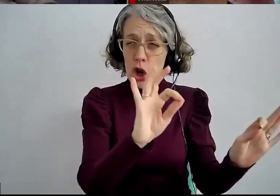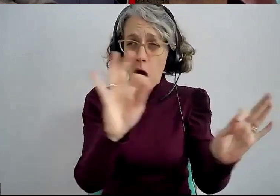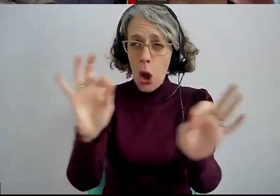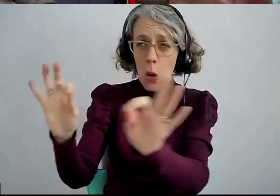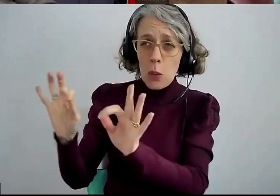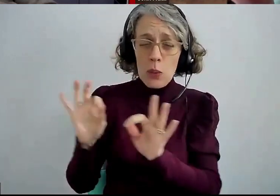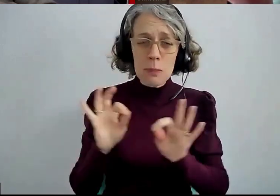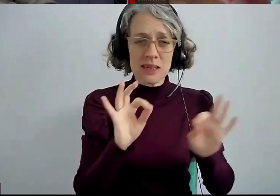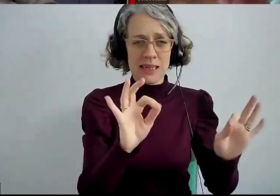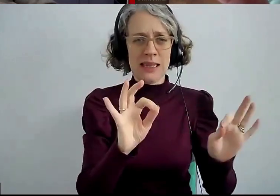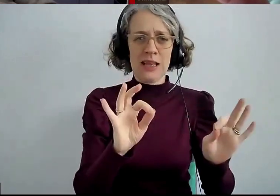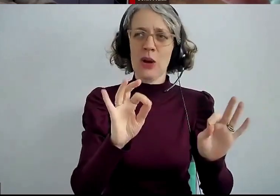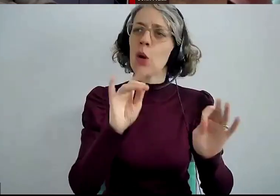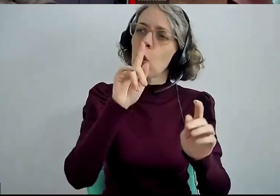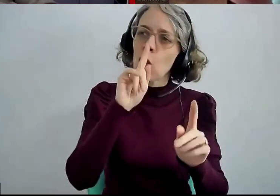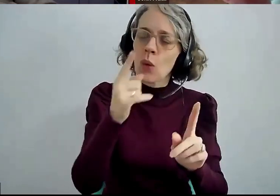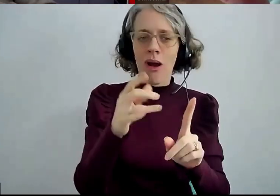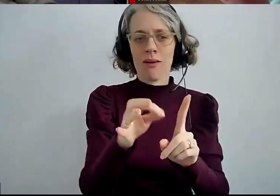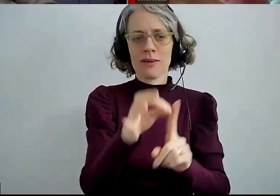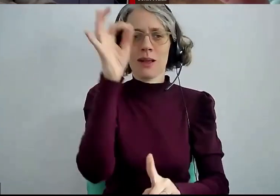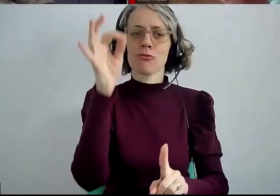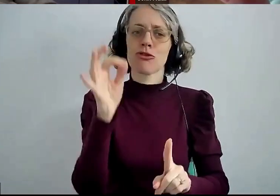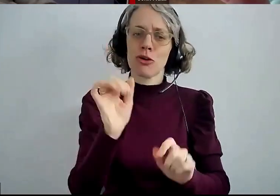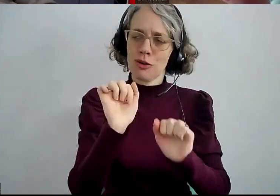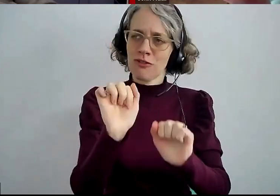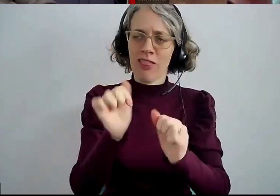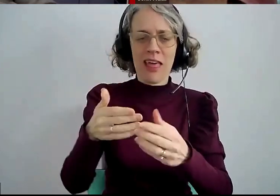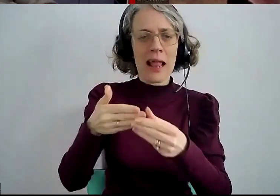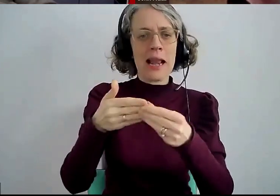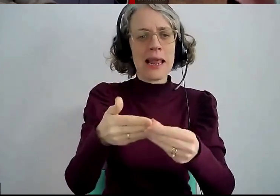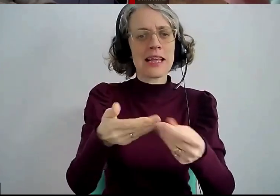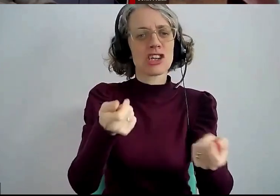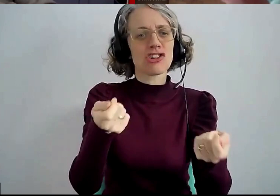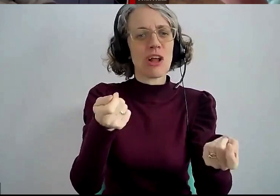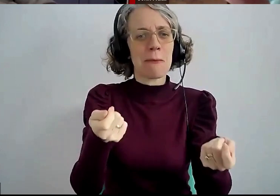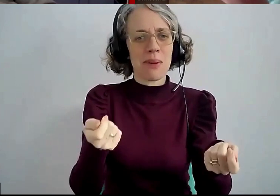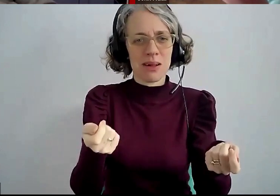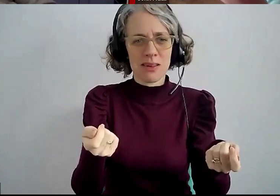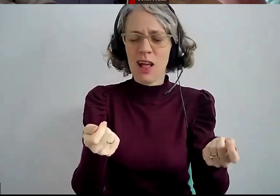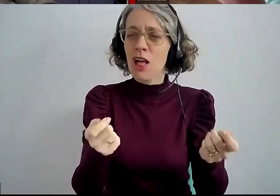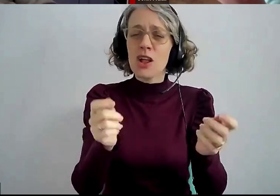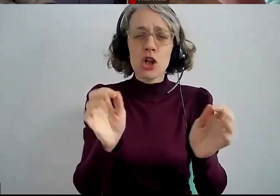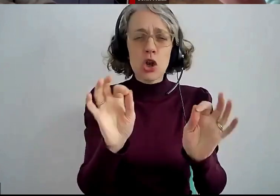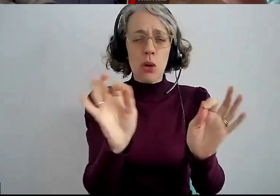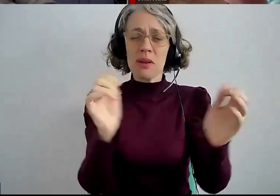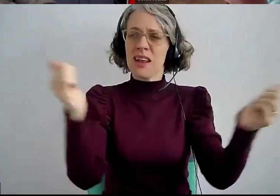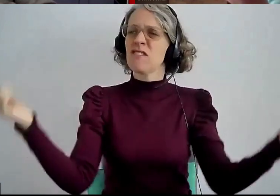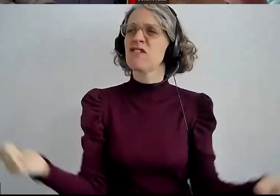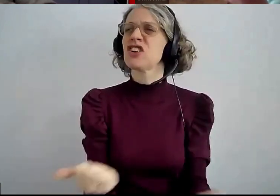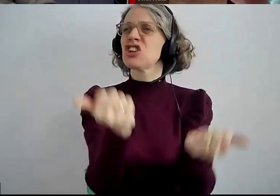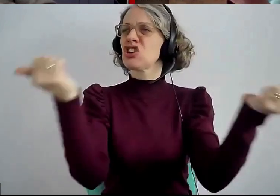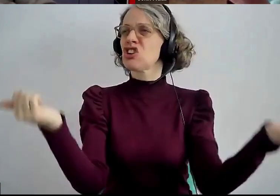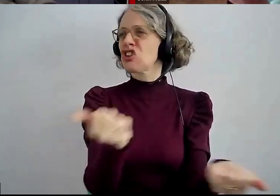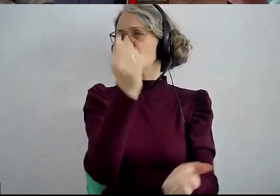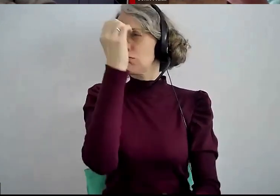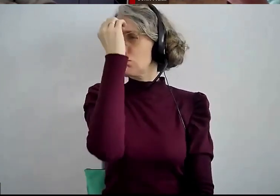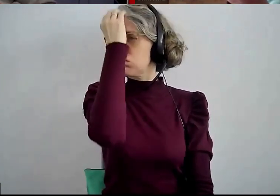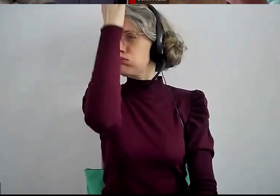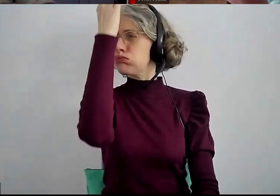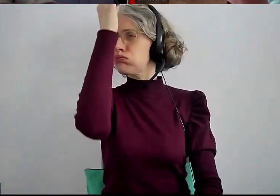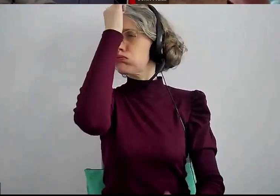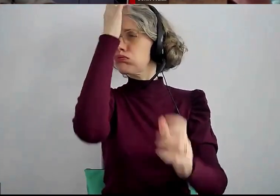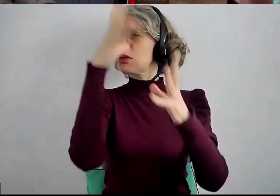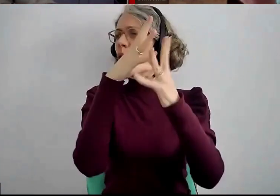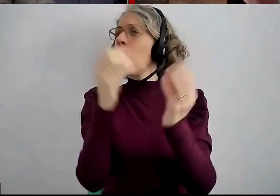who cannot improve their leadership. There's no finished journey. This is an endless